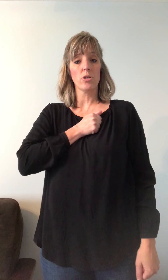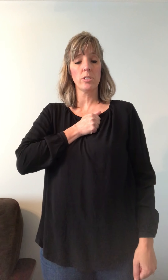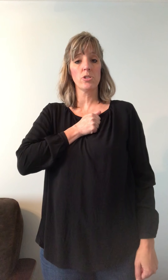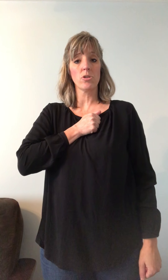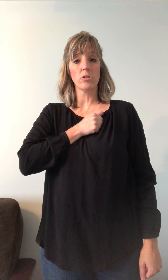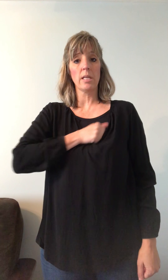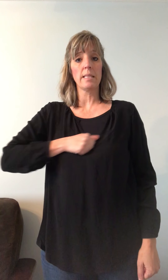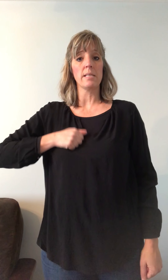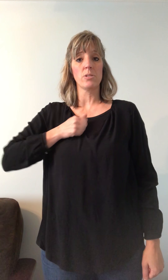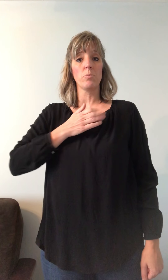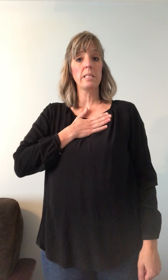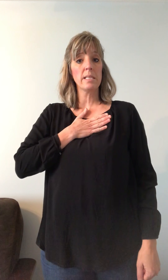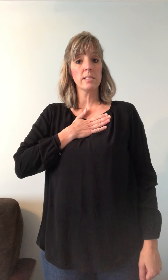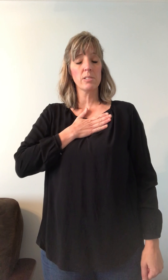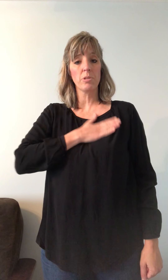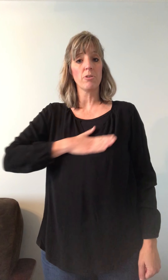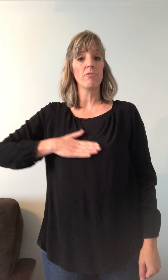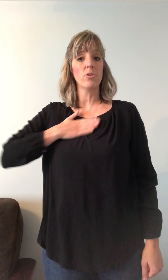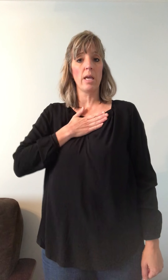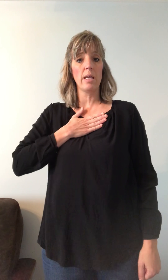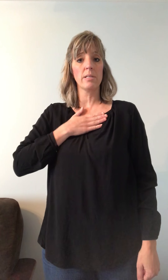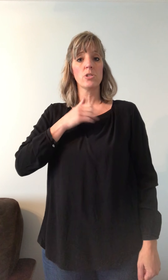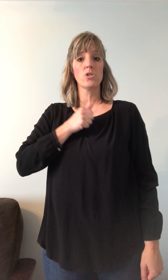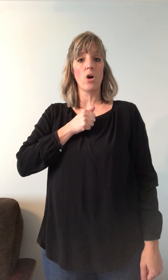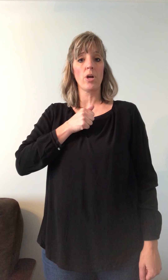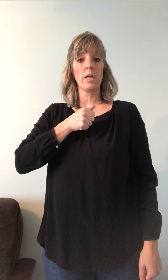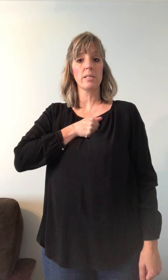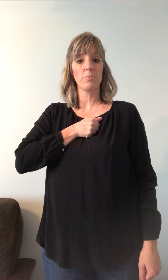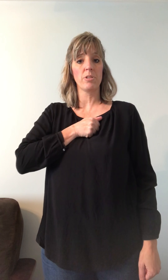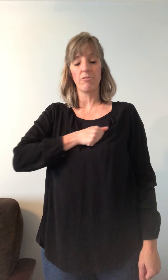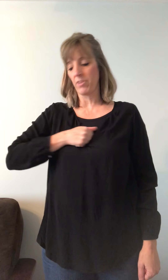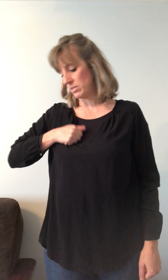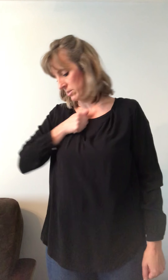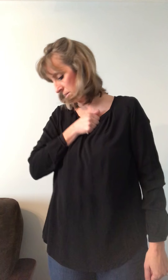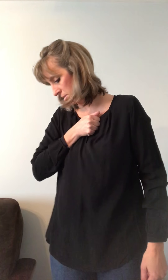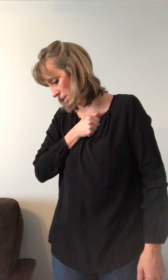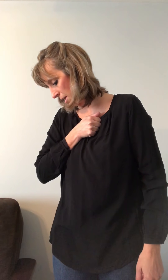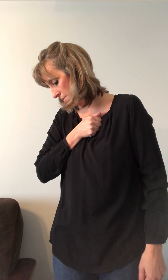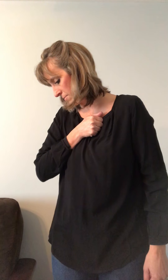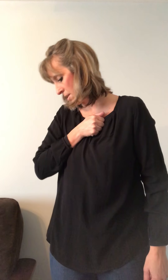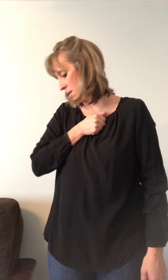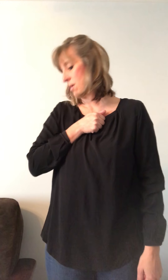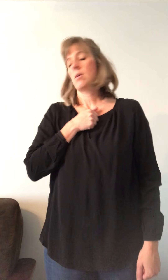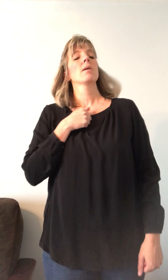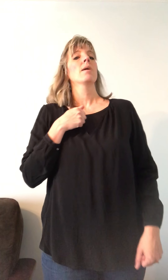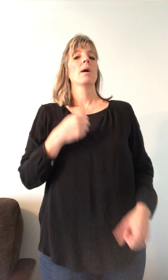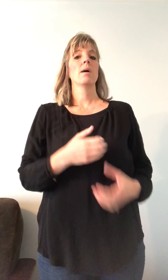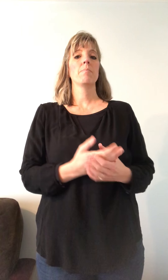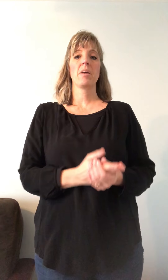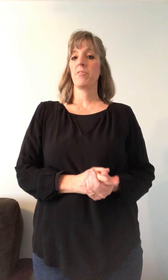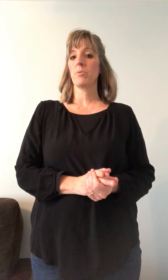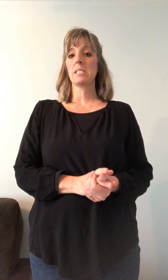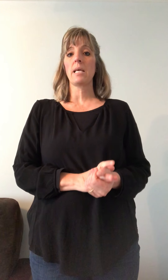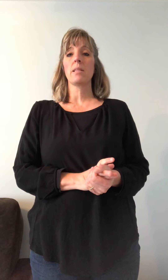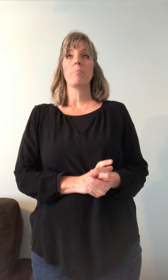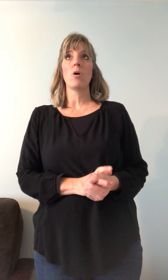in a circle like this. So please is with your full hand. Sorry is with your fist. Okay? If you want to say the ball